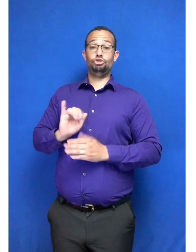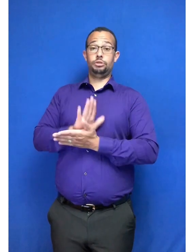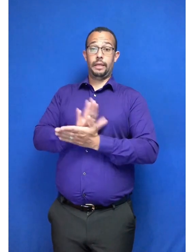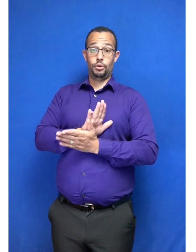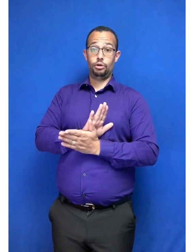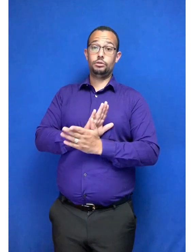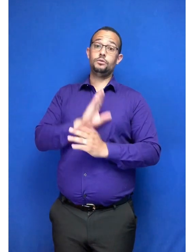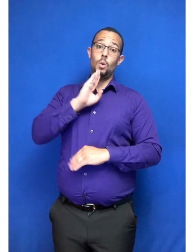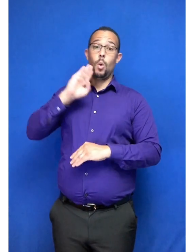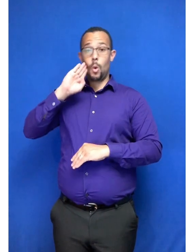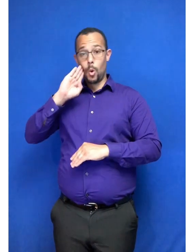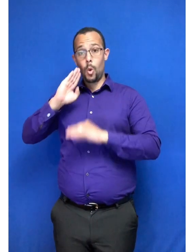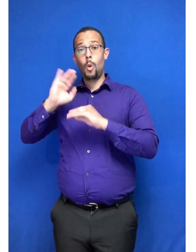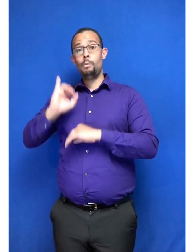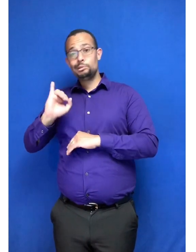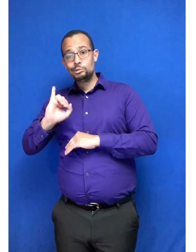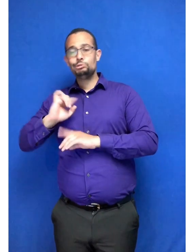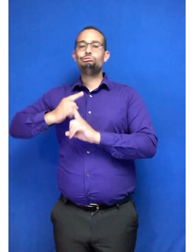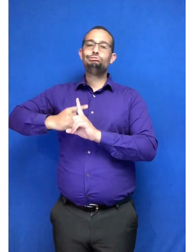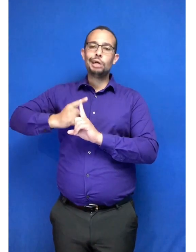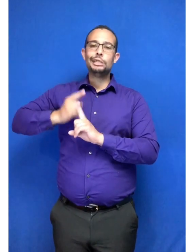insurance, all of those.